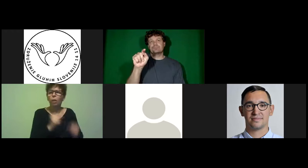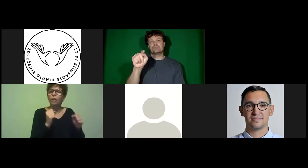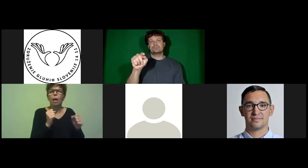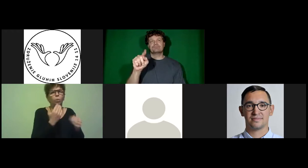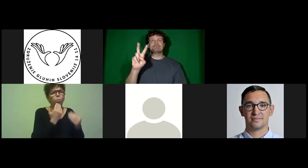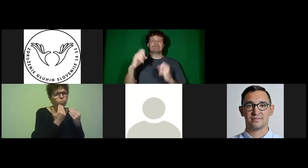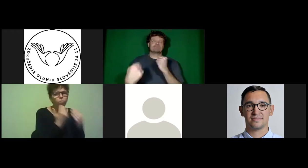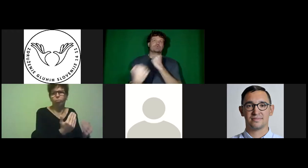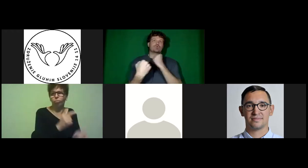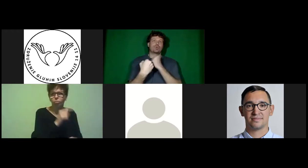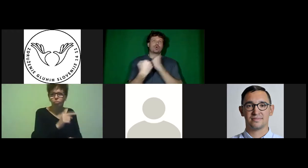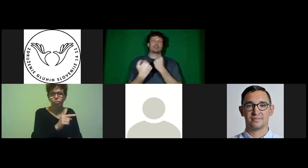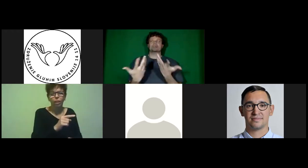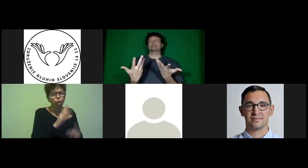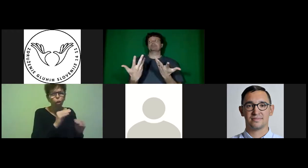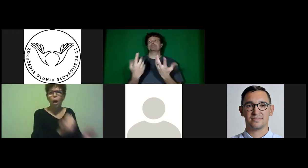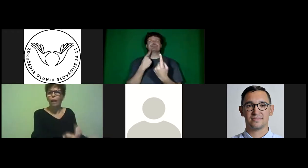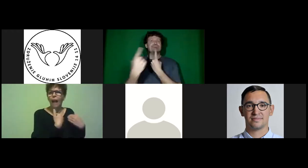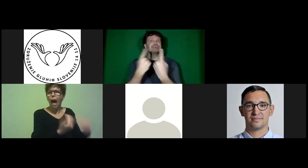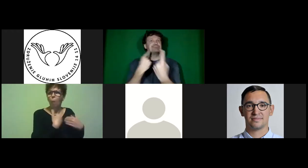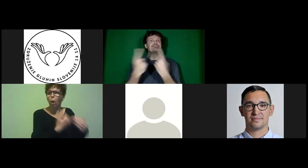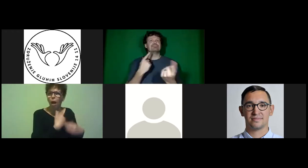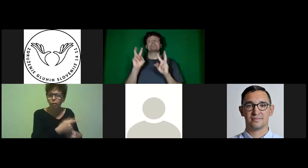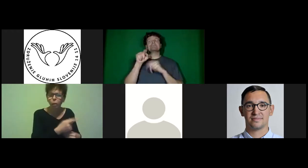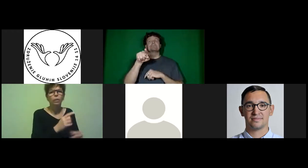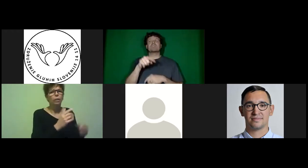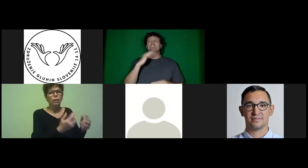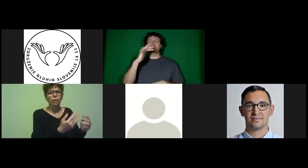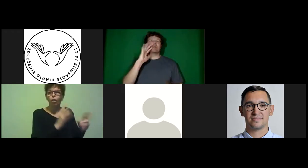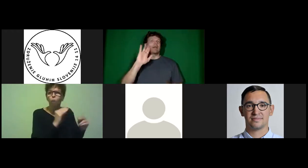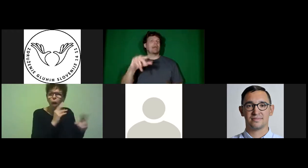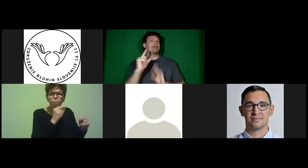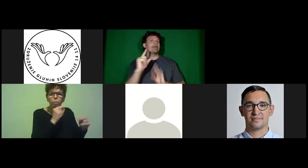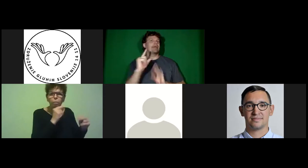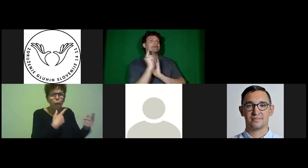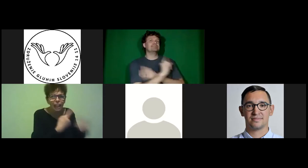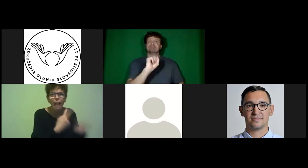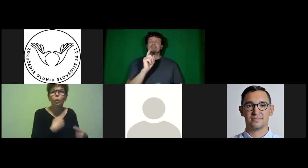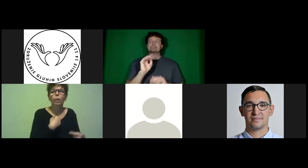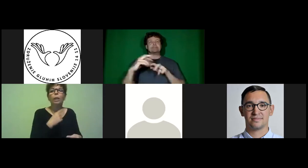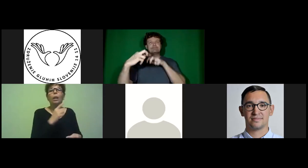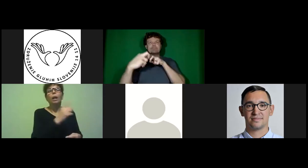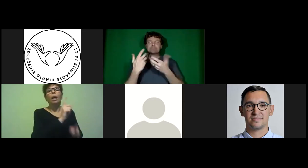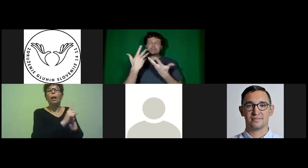mentally tired. And I'm very grateful to my dance partner, to Maya, for her support.